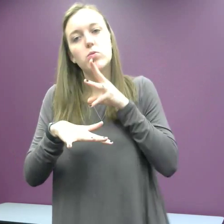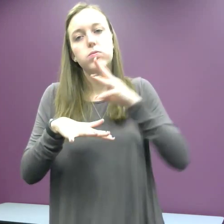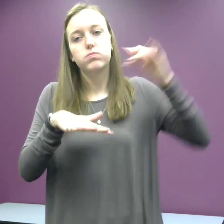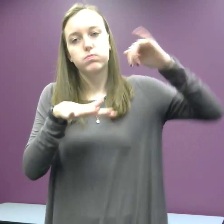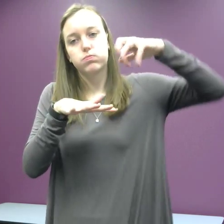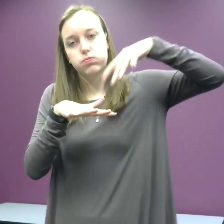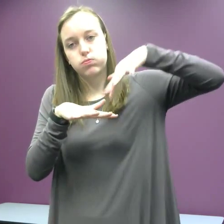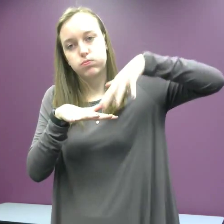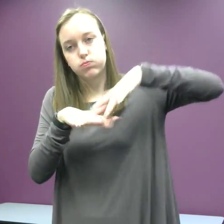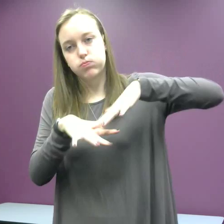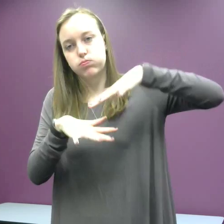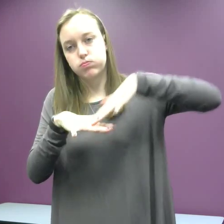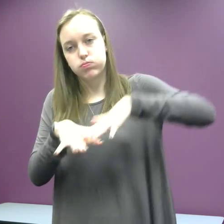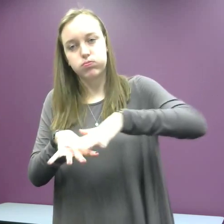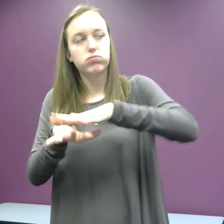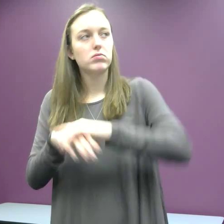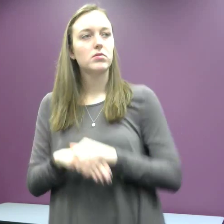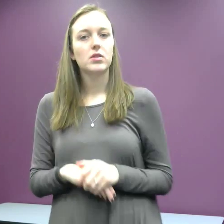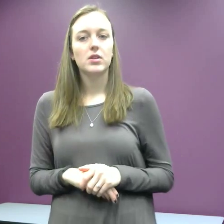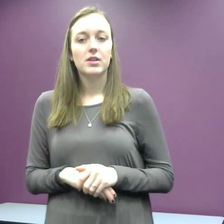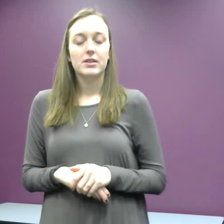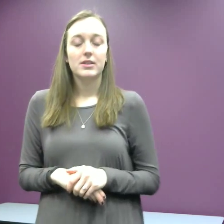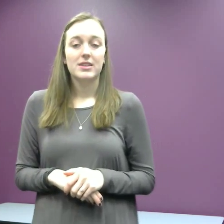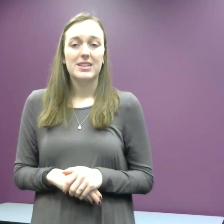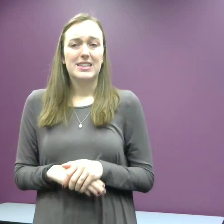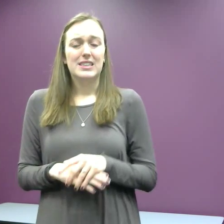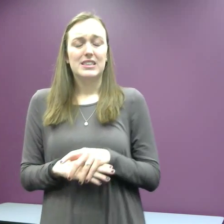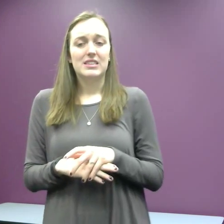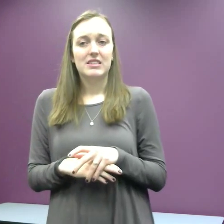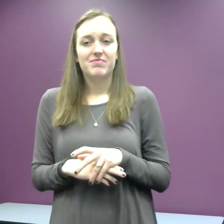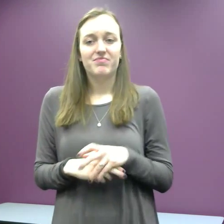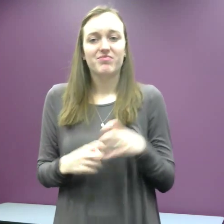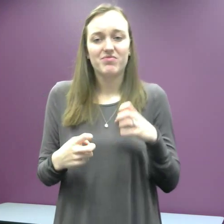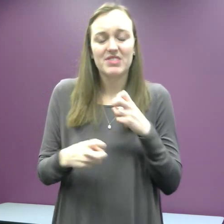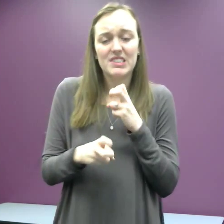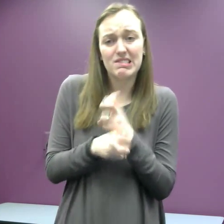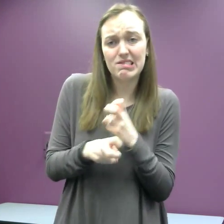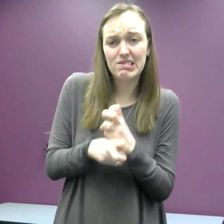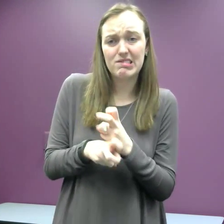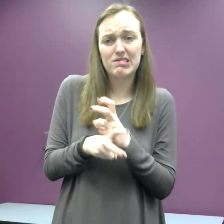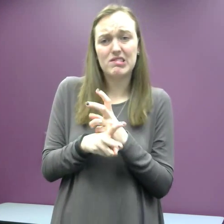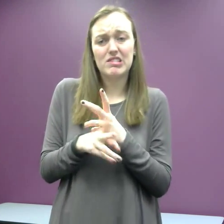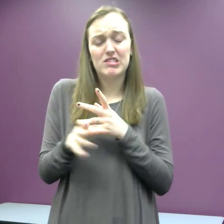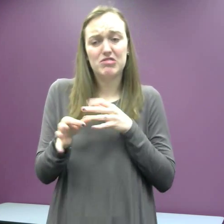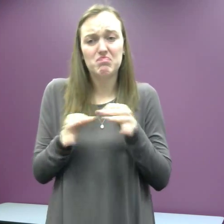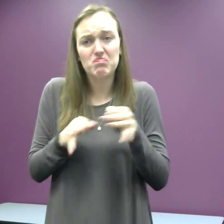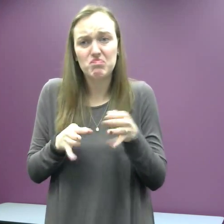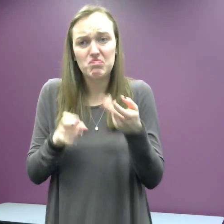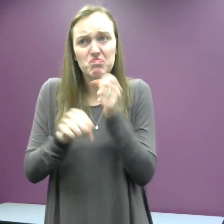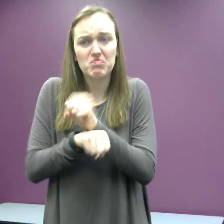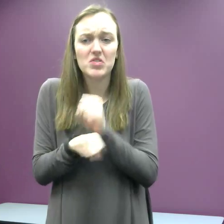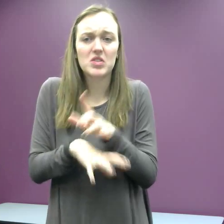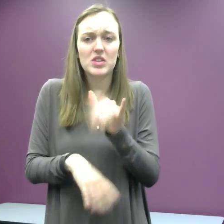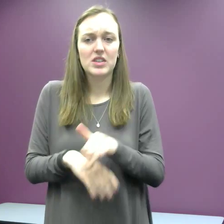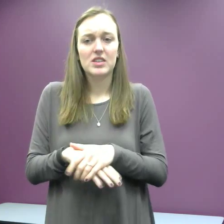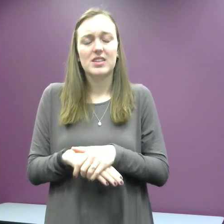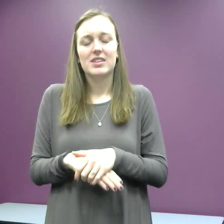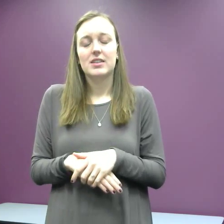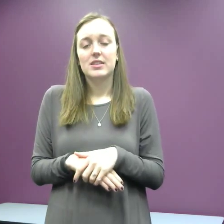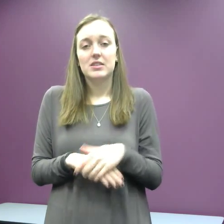I've become the one who's the expert at doing this. So I'm left with the responsibility of knowing all the little ins and outs of the pump